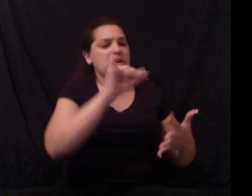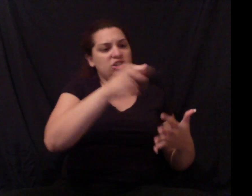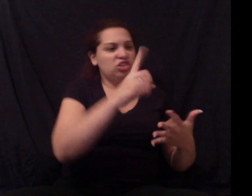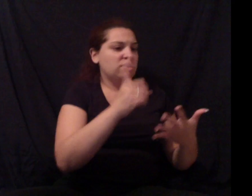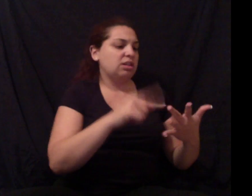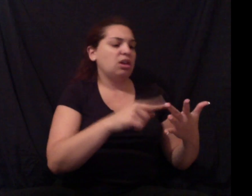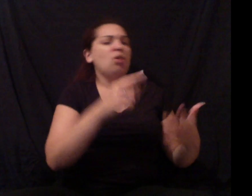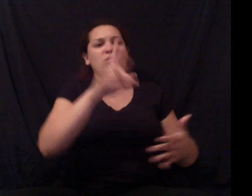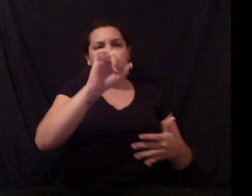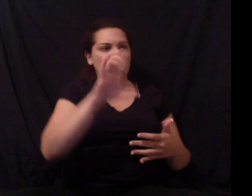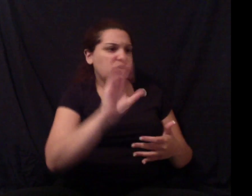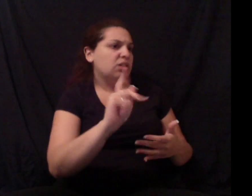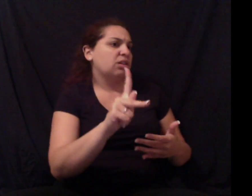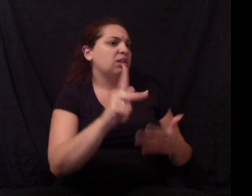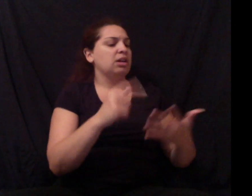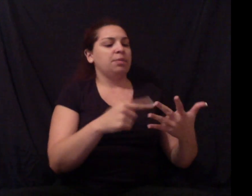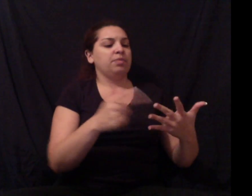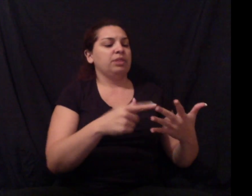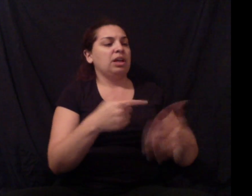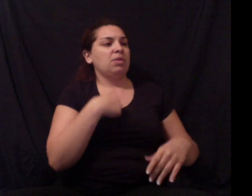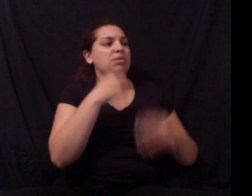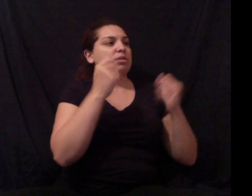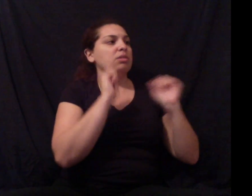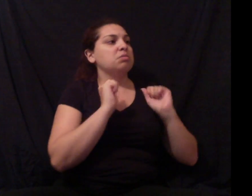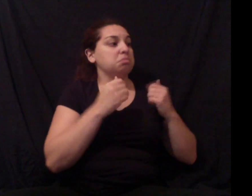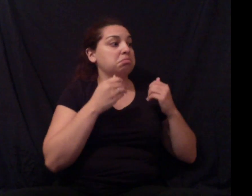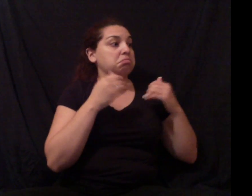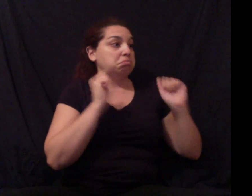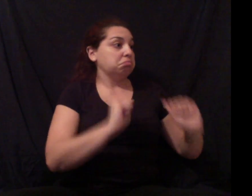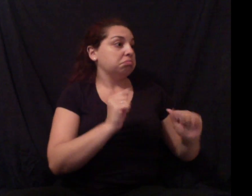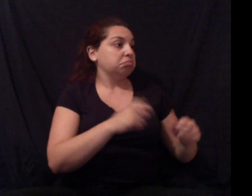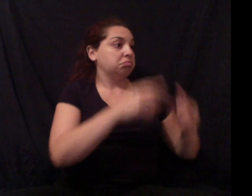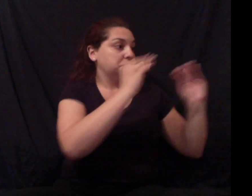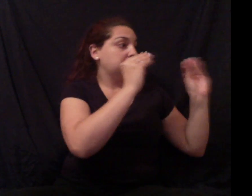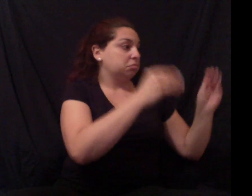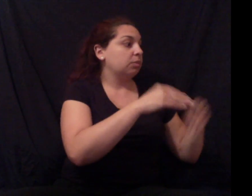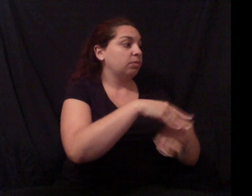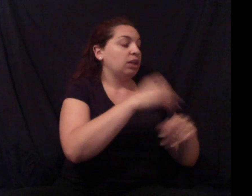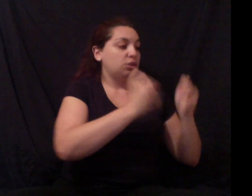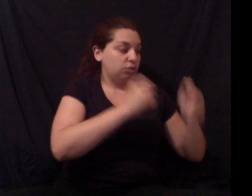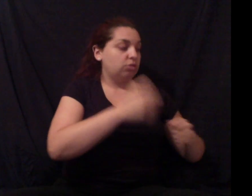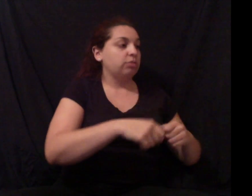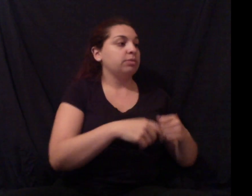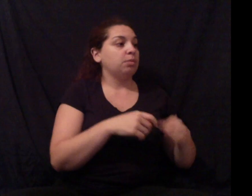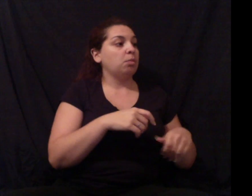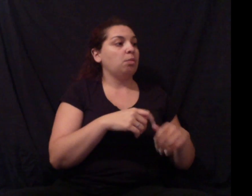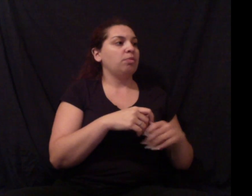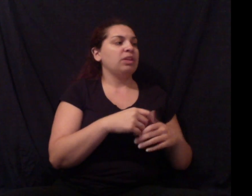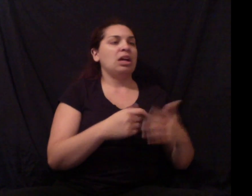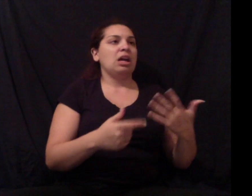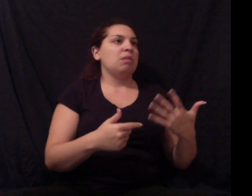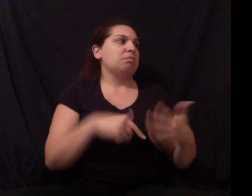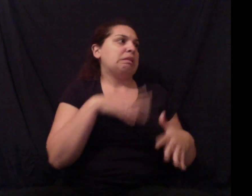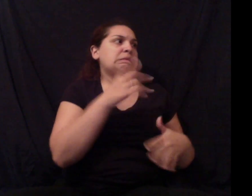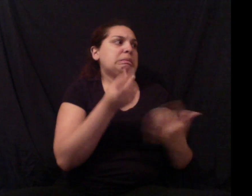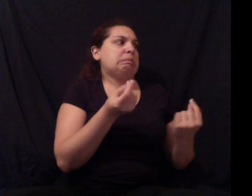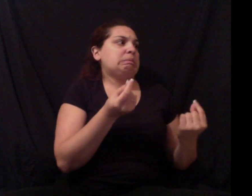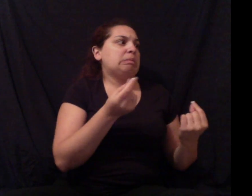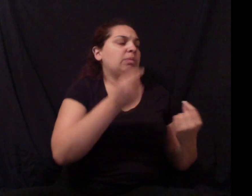punk bands, normal rock bands. So I was able to teach, drum lessons, which I did for probably 8